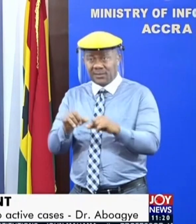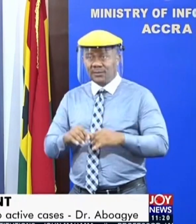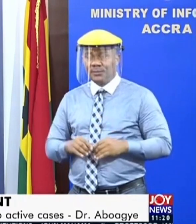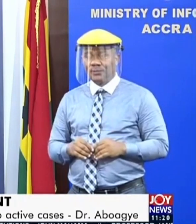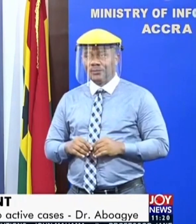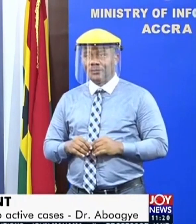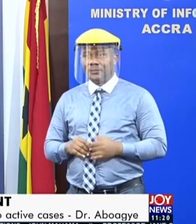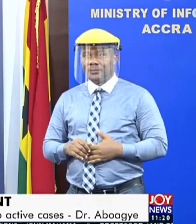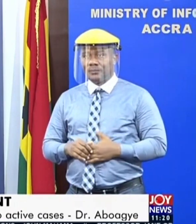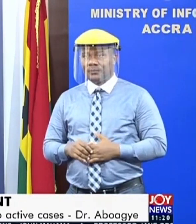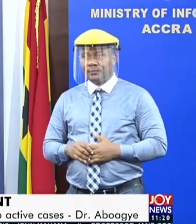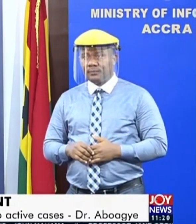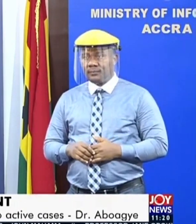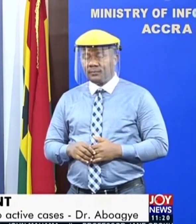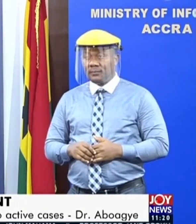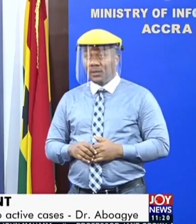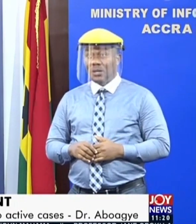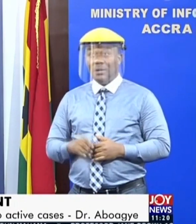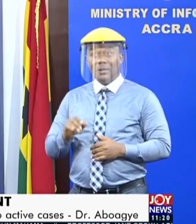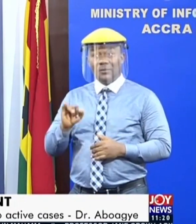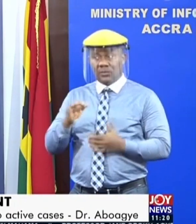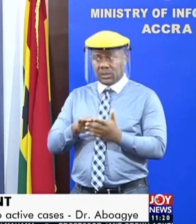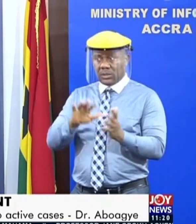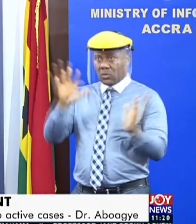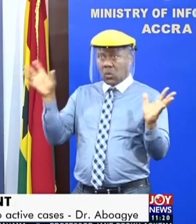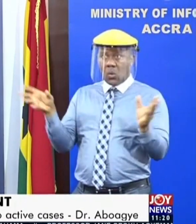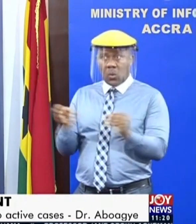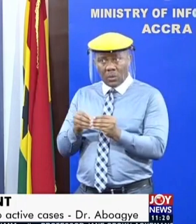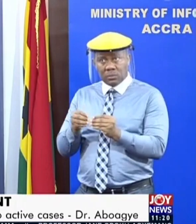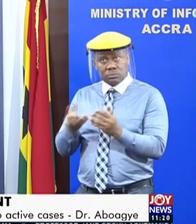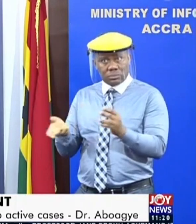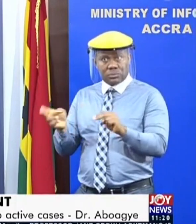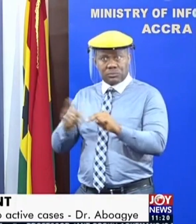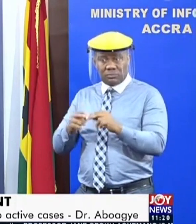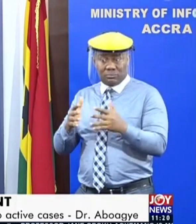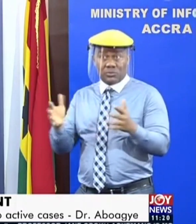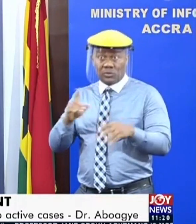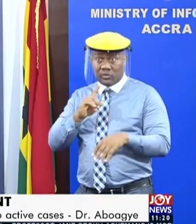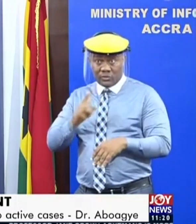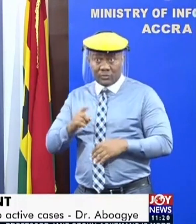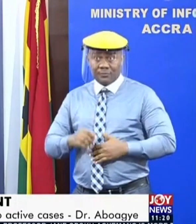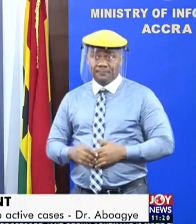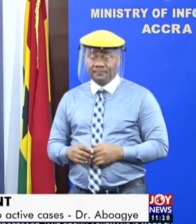though the numbers cumulatively will go up as expected.